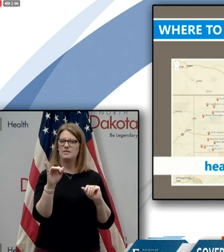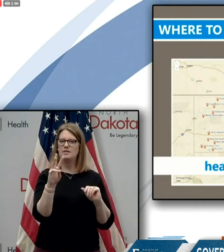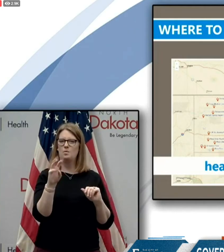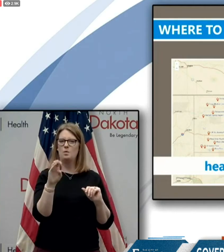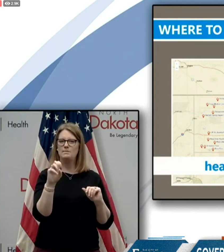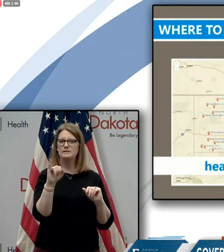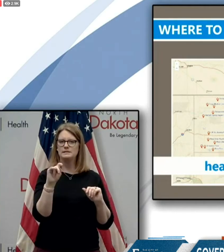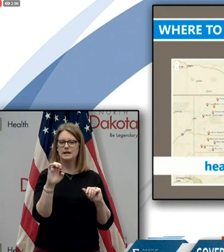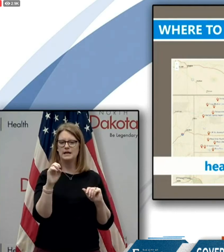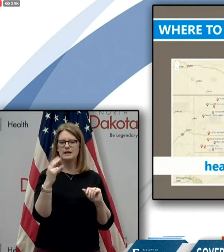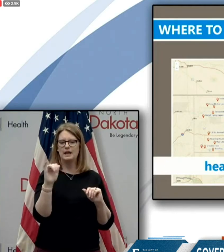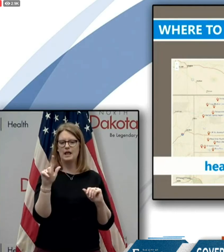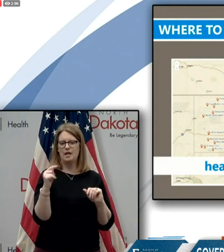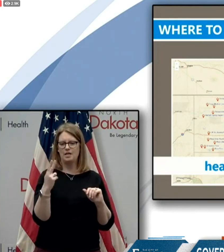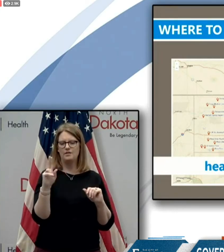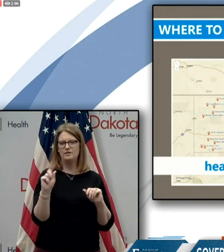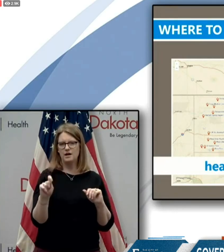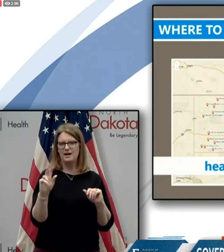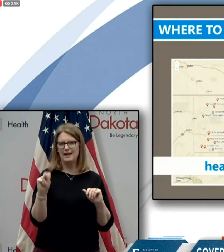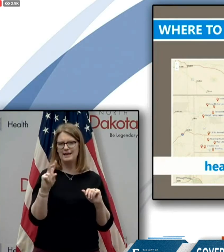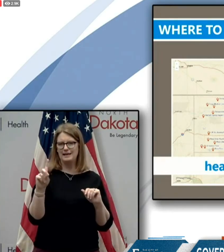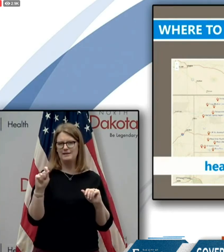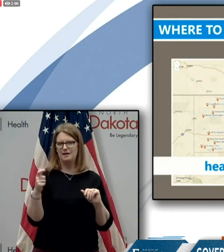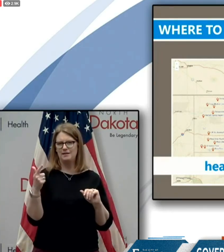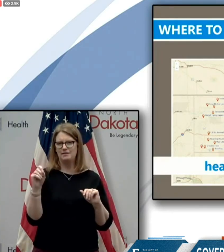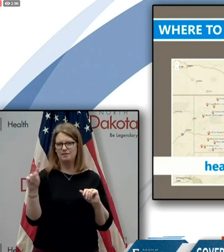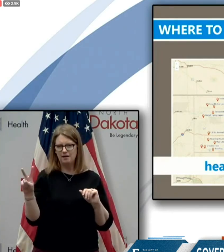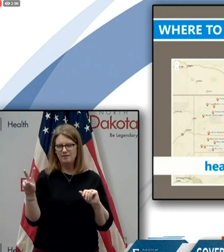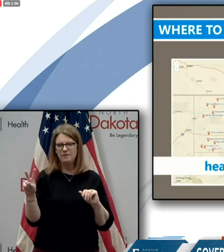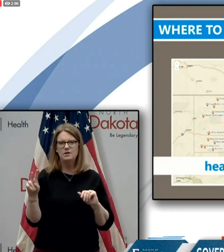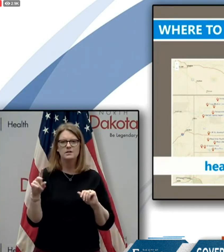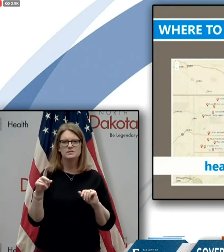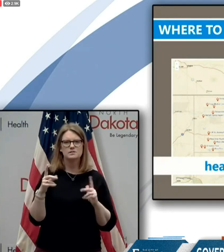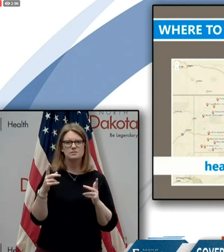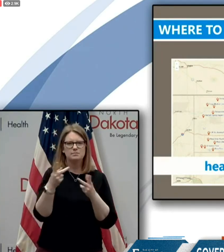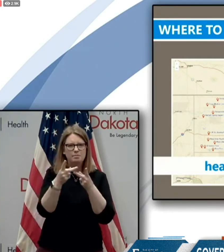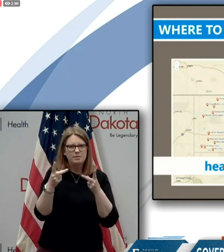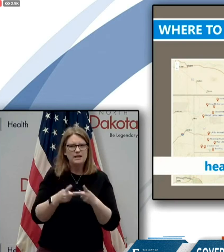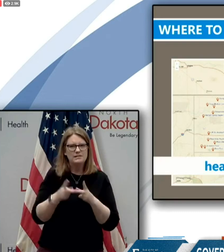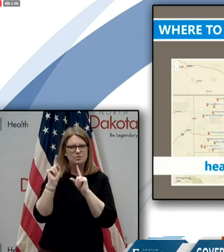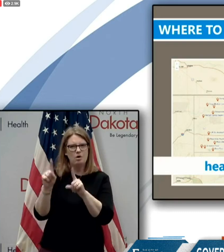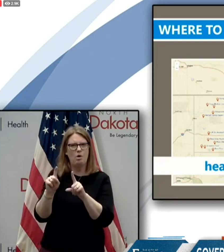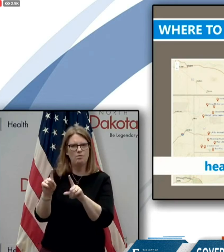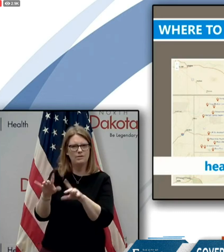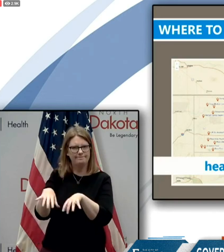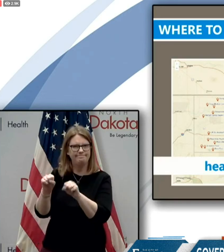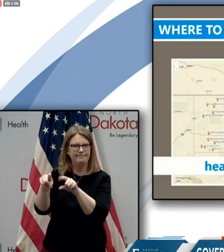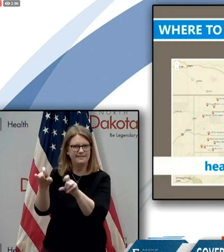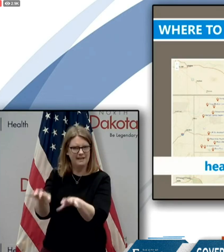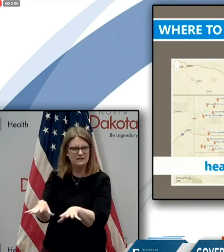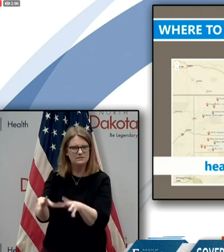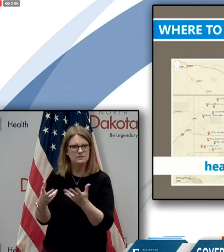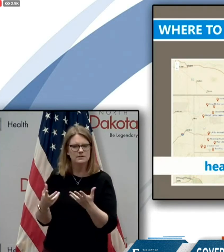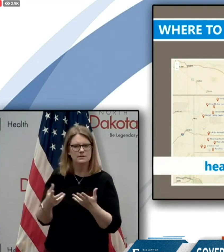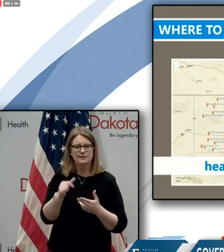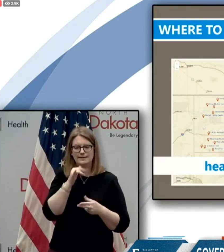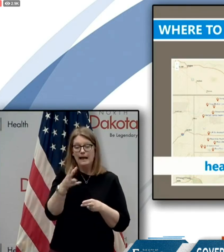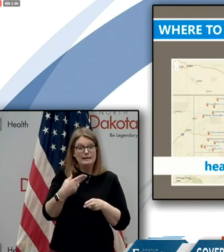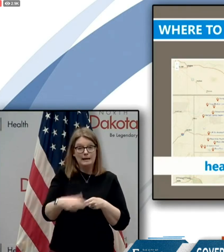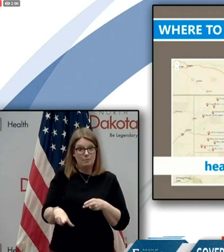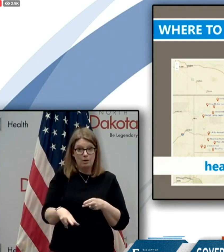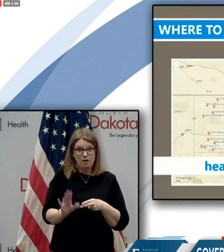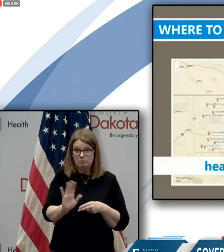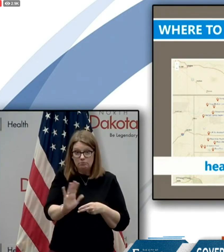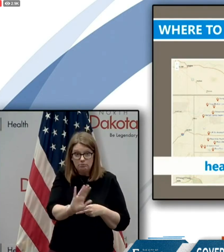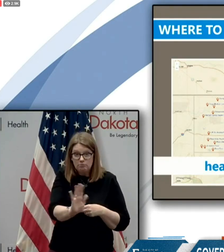at health.nd.gov. Where to get tested shows locations around the state, and these are not like temporary or drive-through.